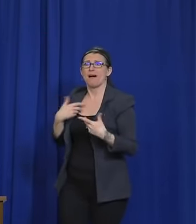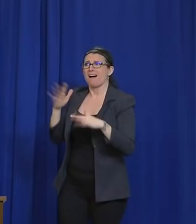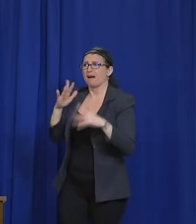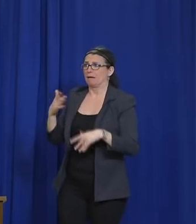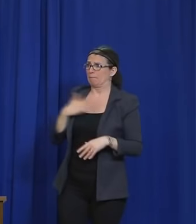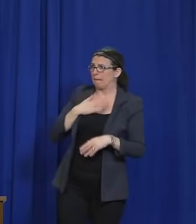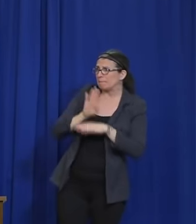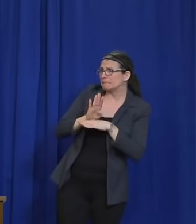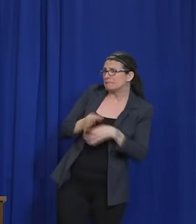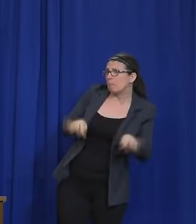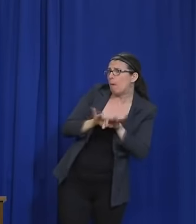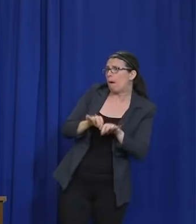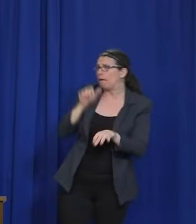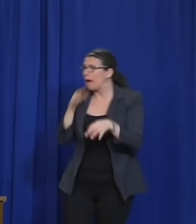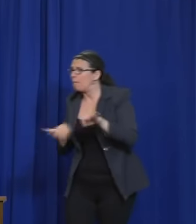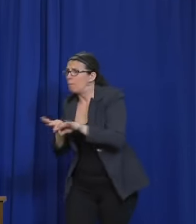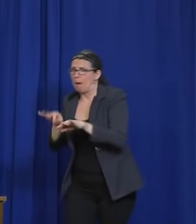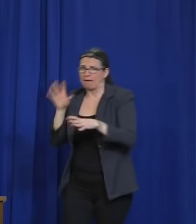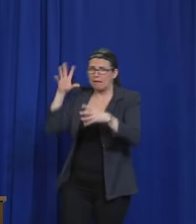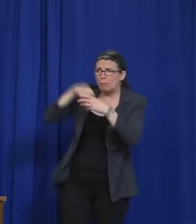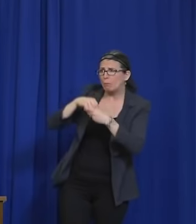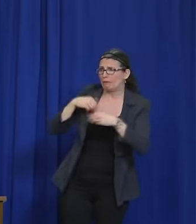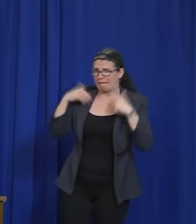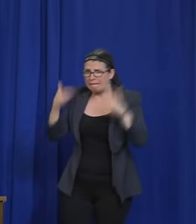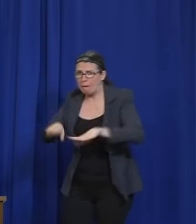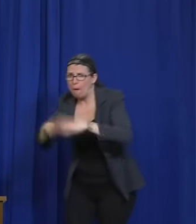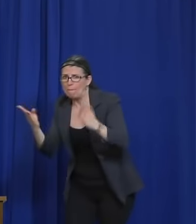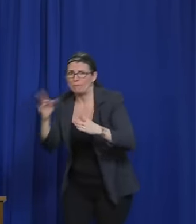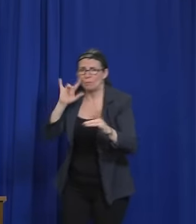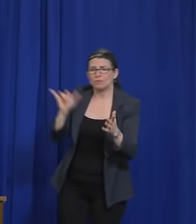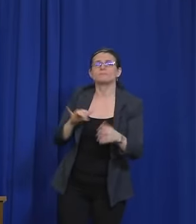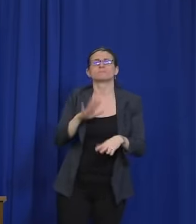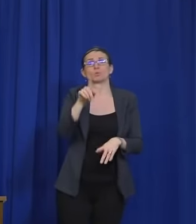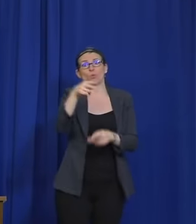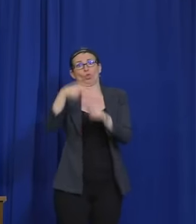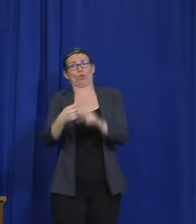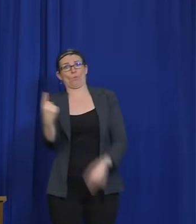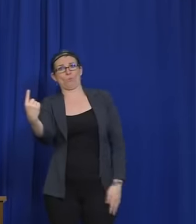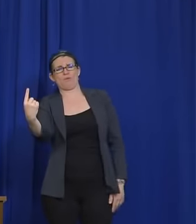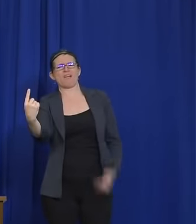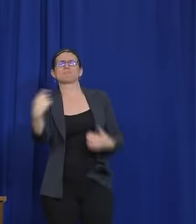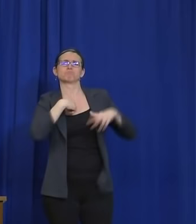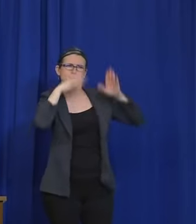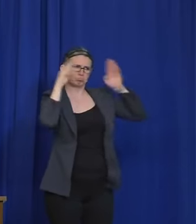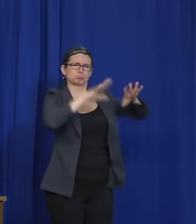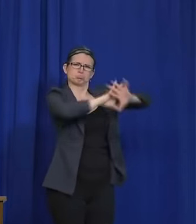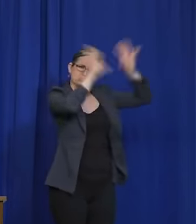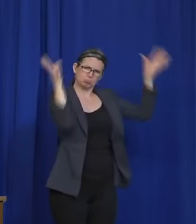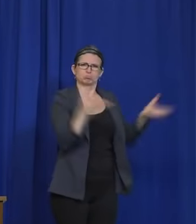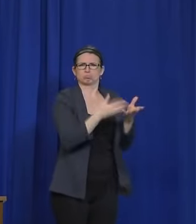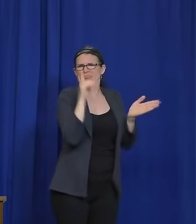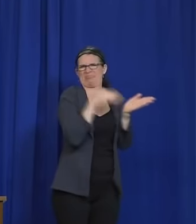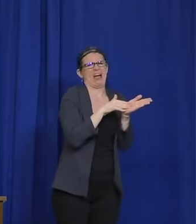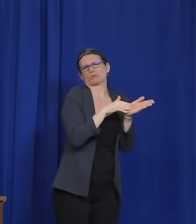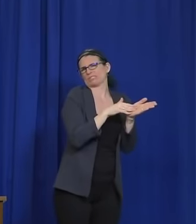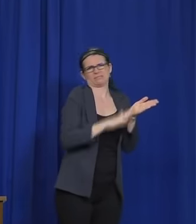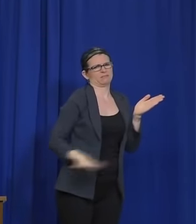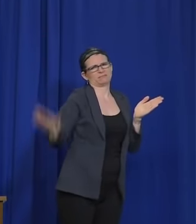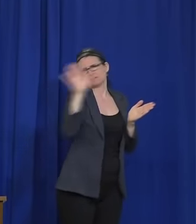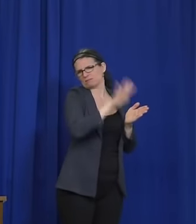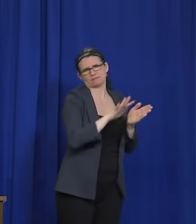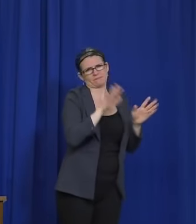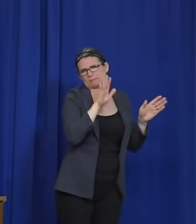they have. I can't comment on that specific one because I'm not intimately familiar with it. But the process